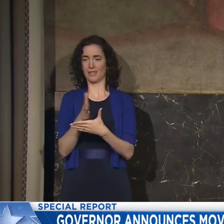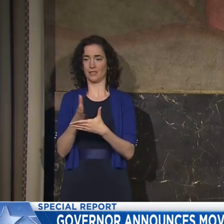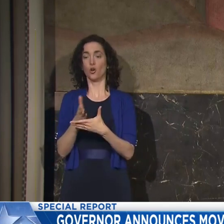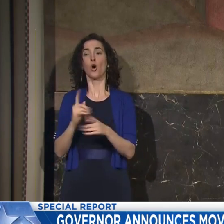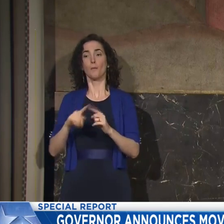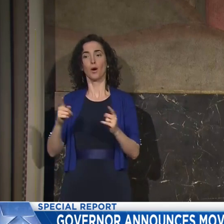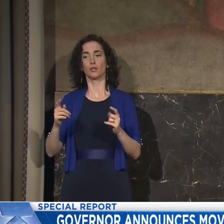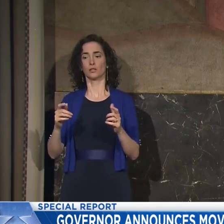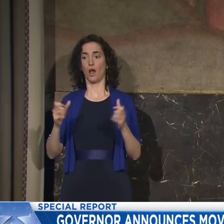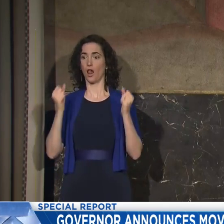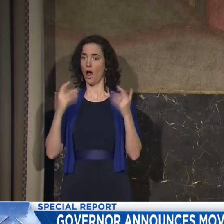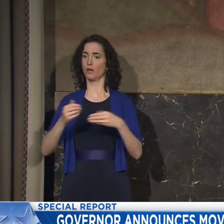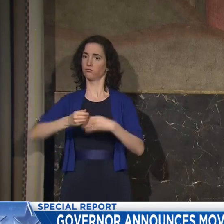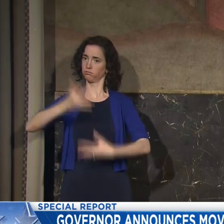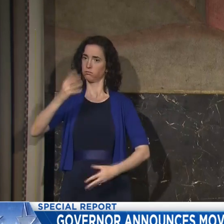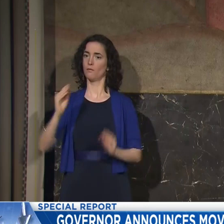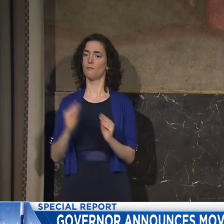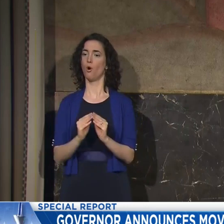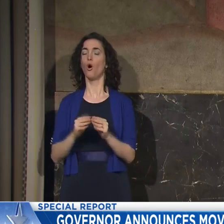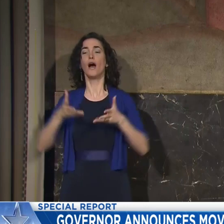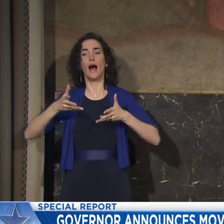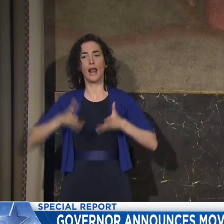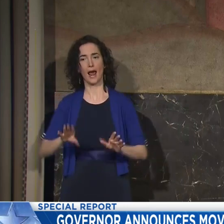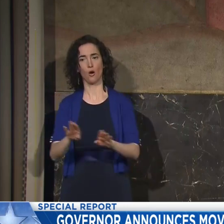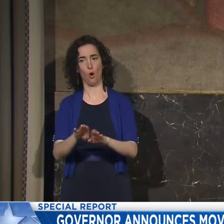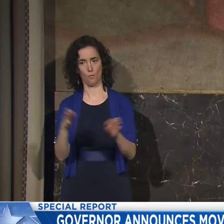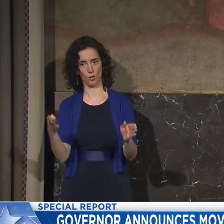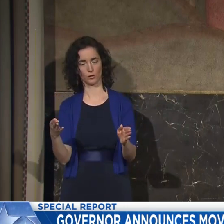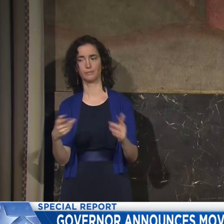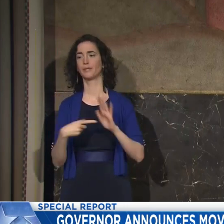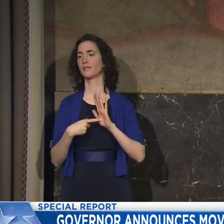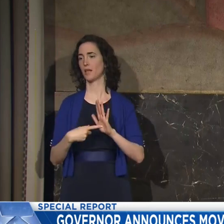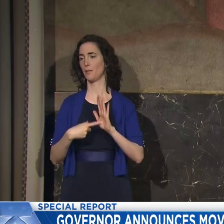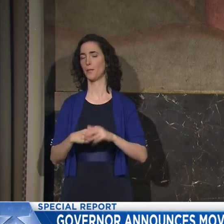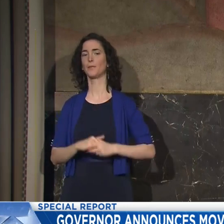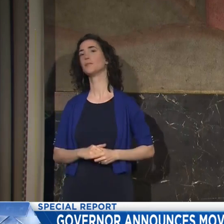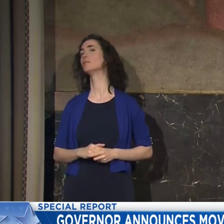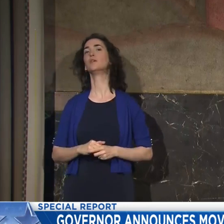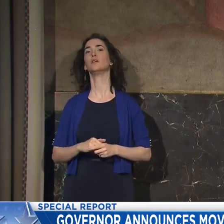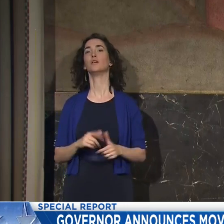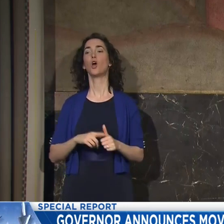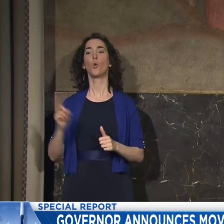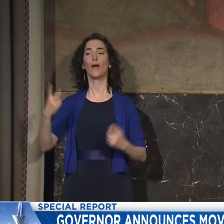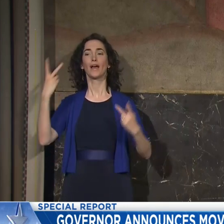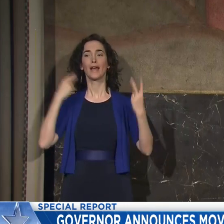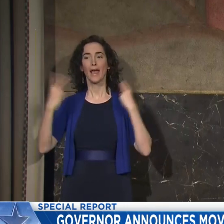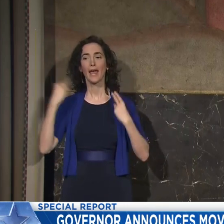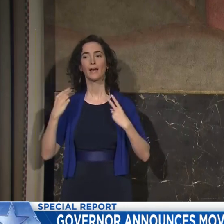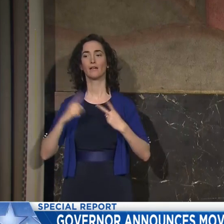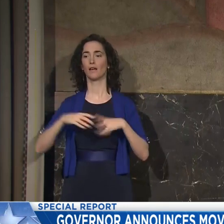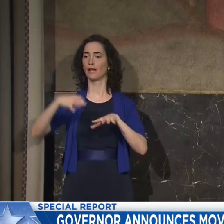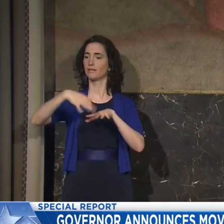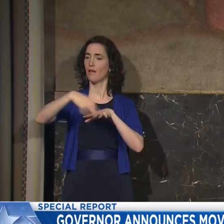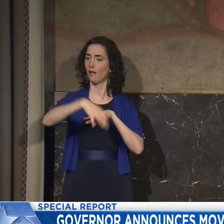businesses that will be allowed to open, and they will include things like hair and nail